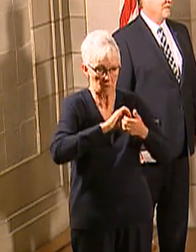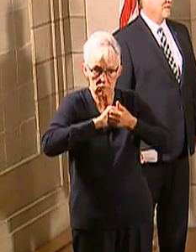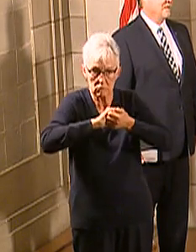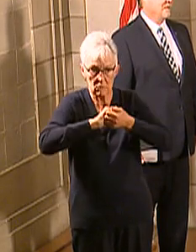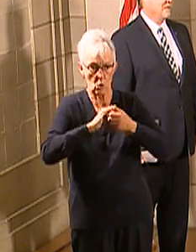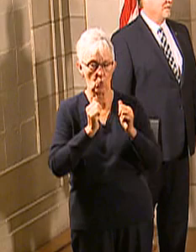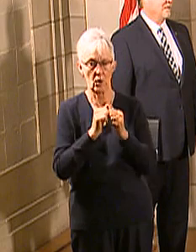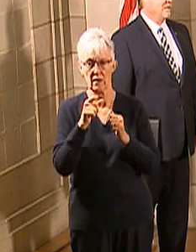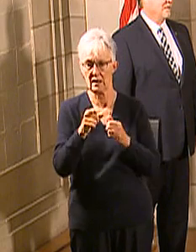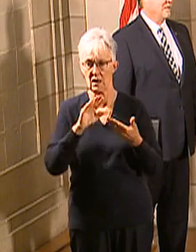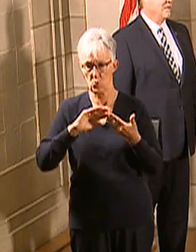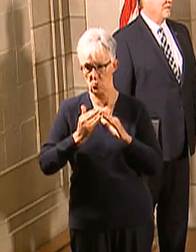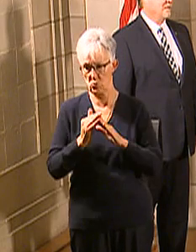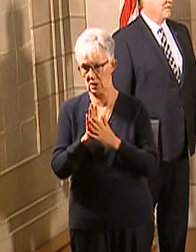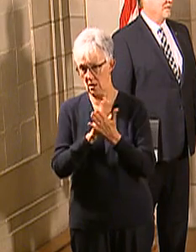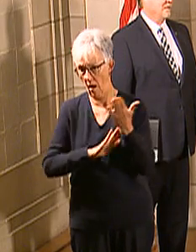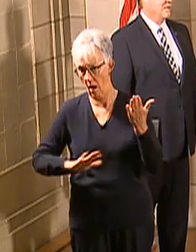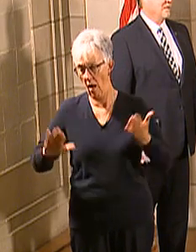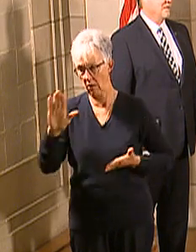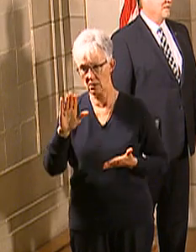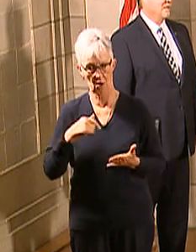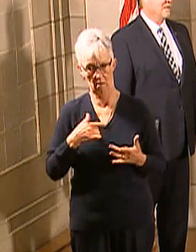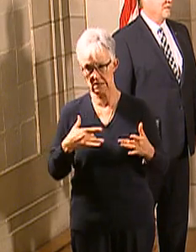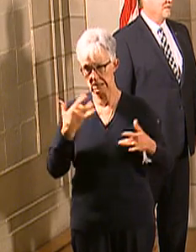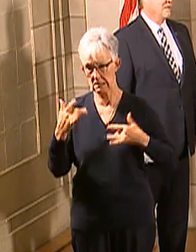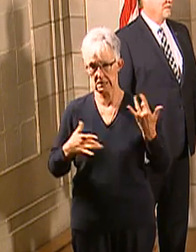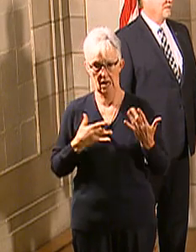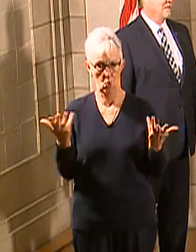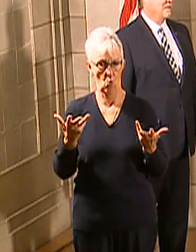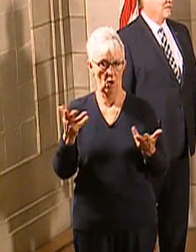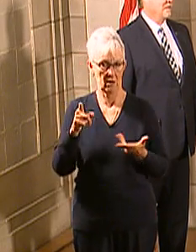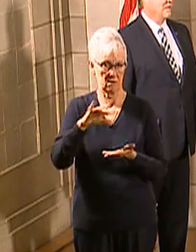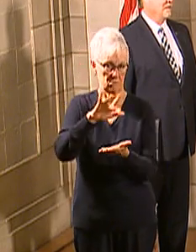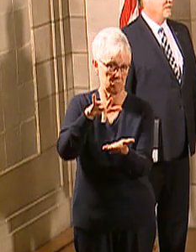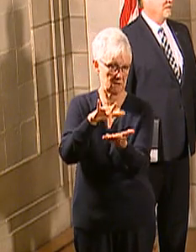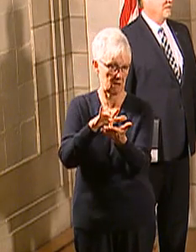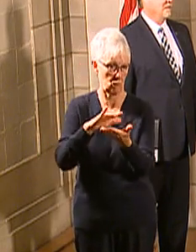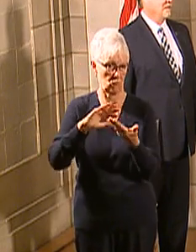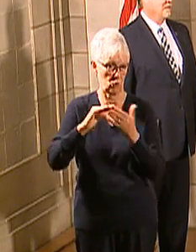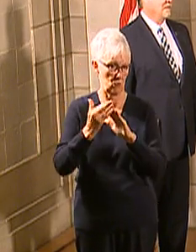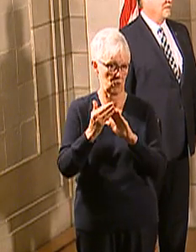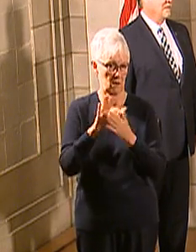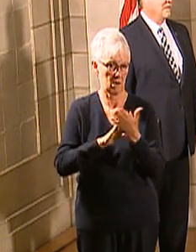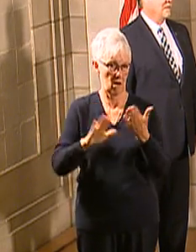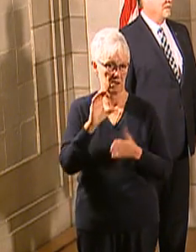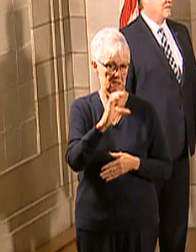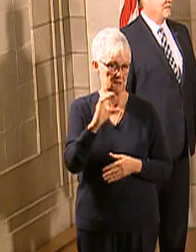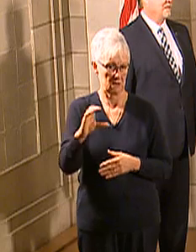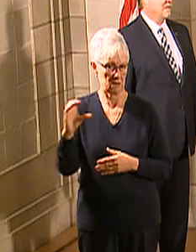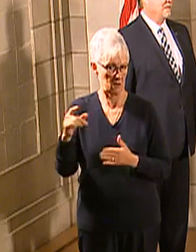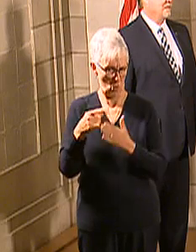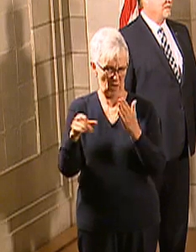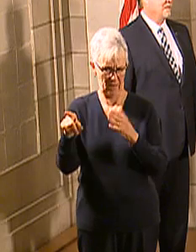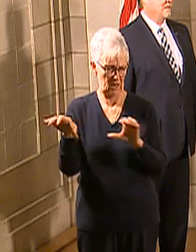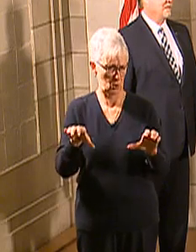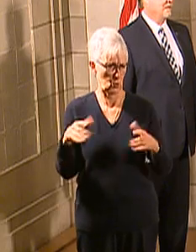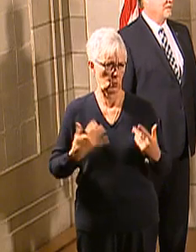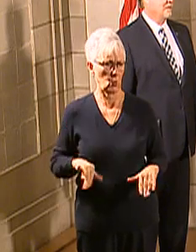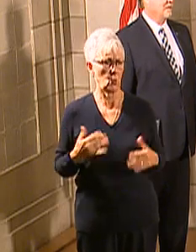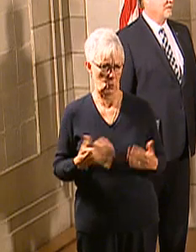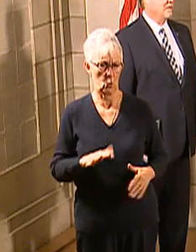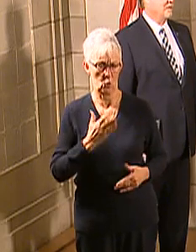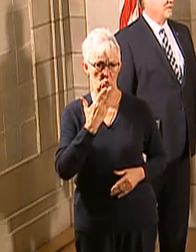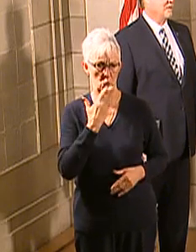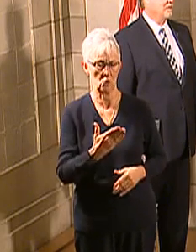about the efforts that they've made at Central Community College with their efforts. So we have a lot